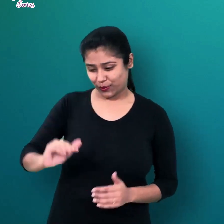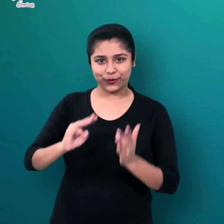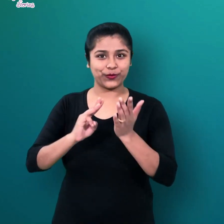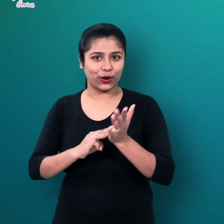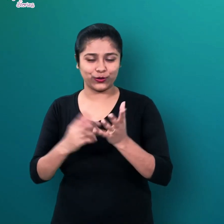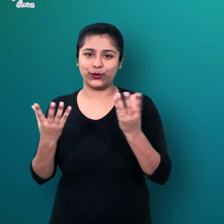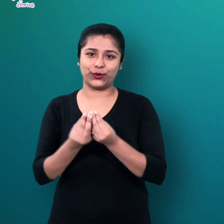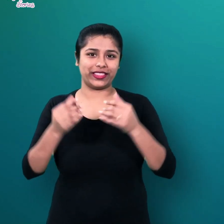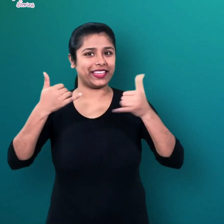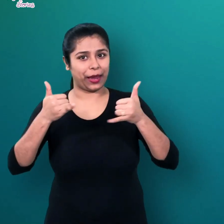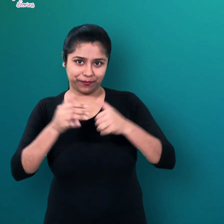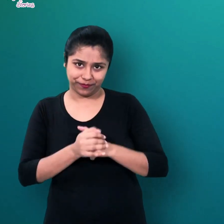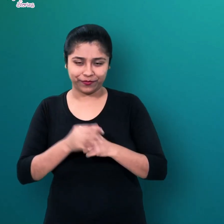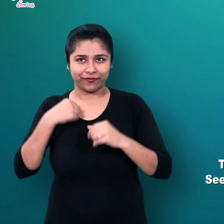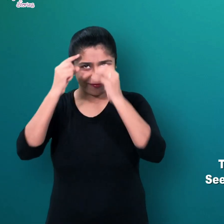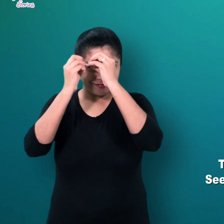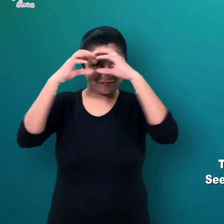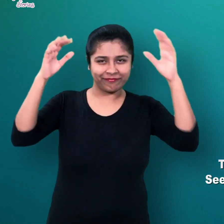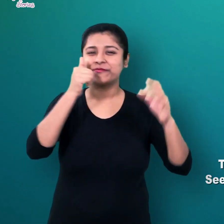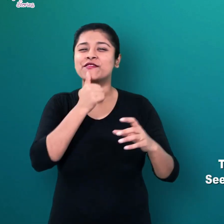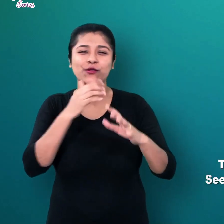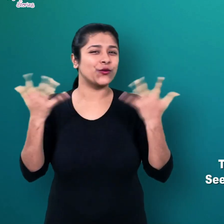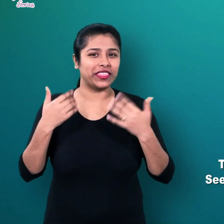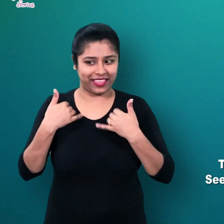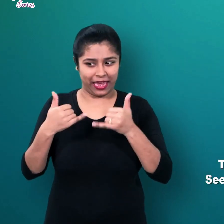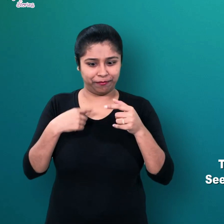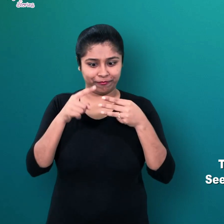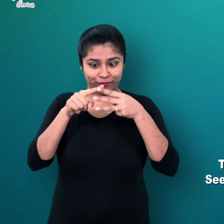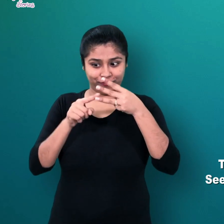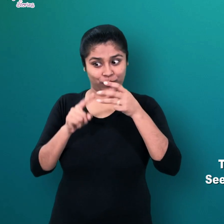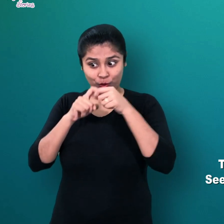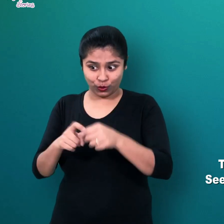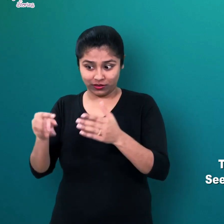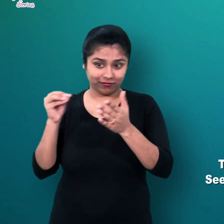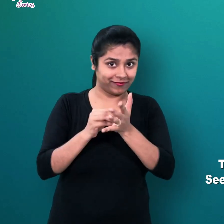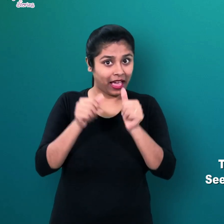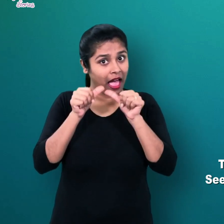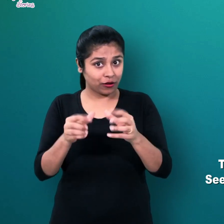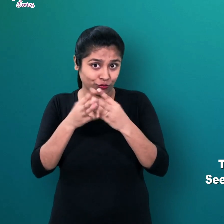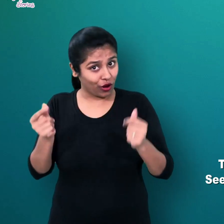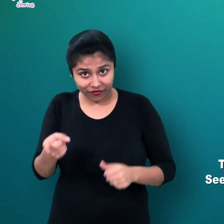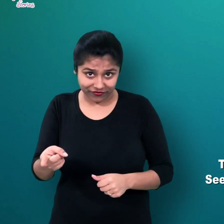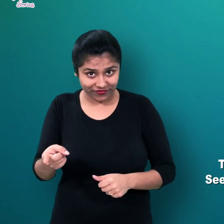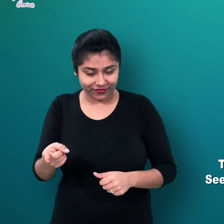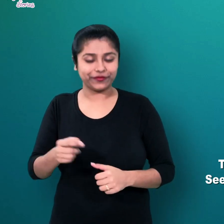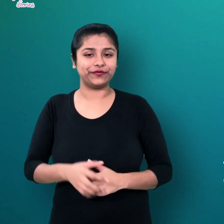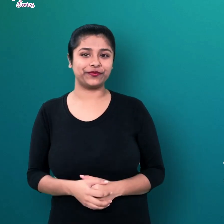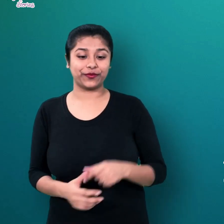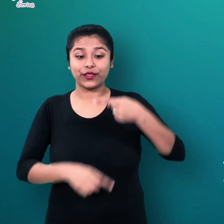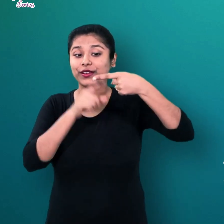Play with Manju. This game gives you clues to passwords. See if you can crack them. Phone